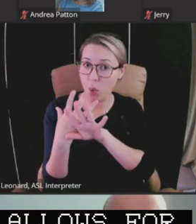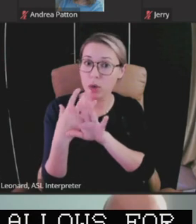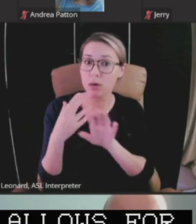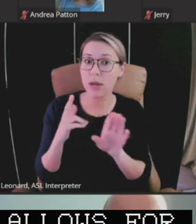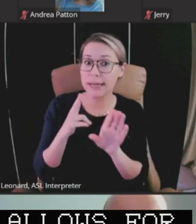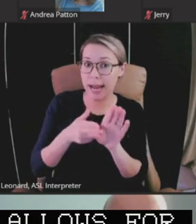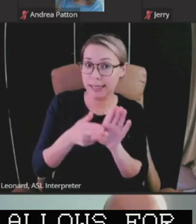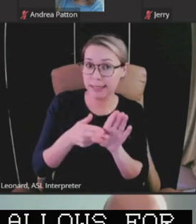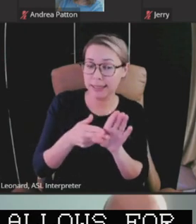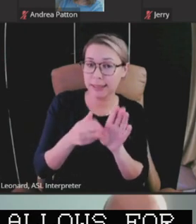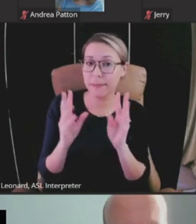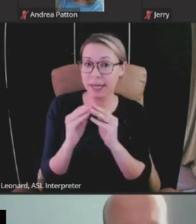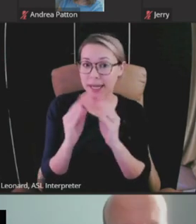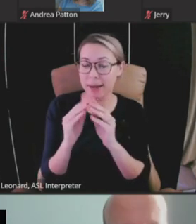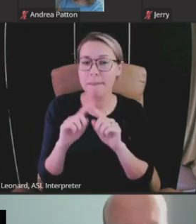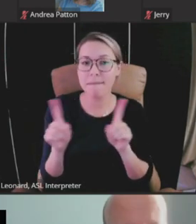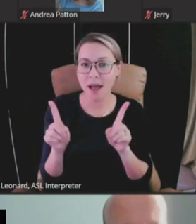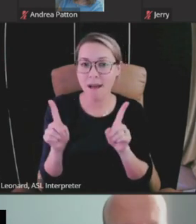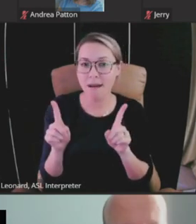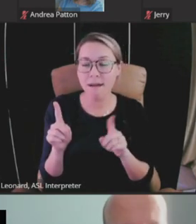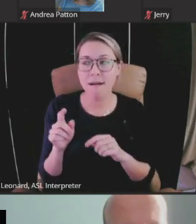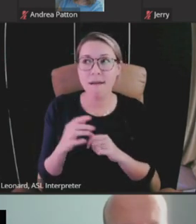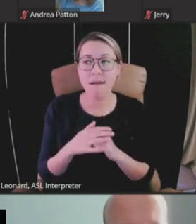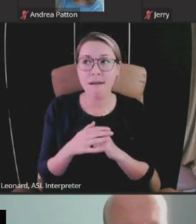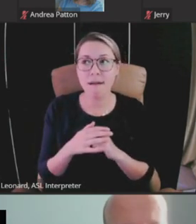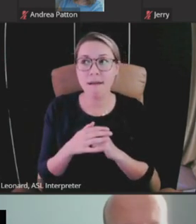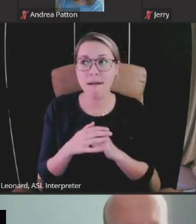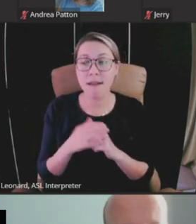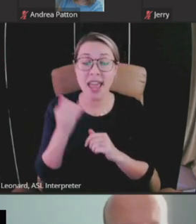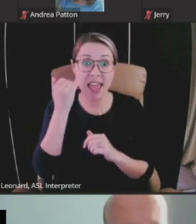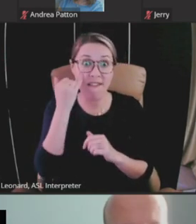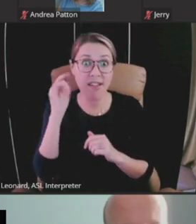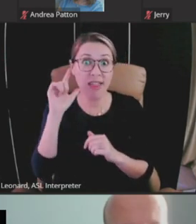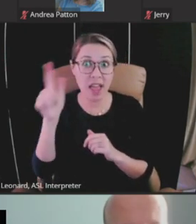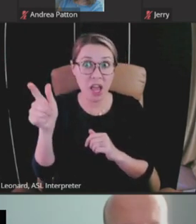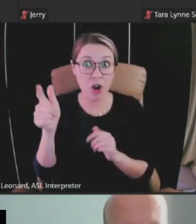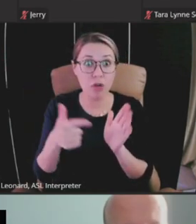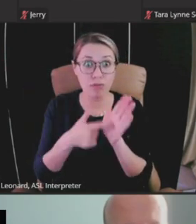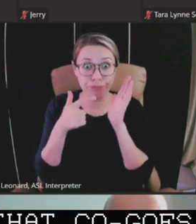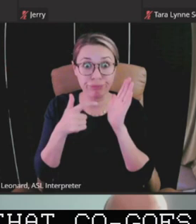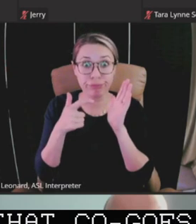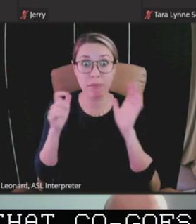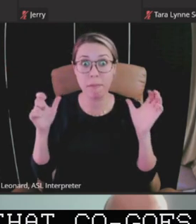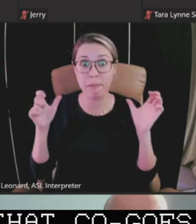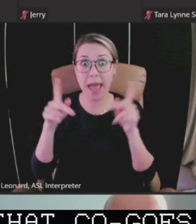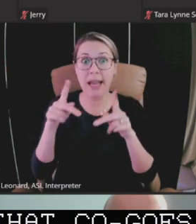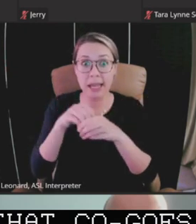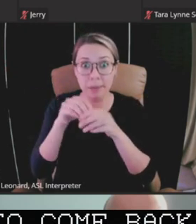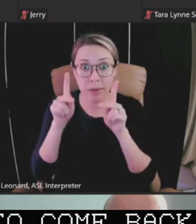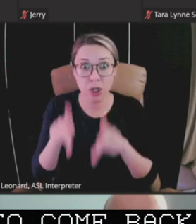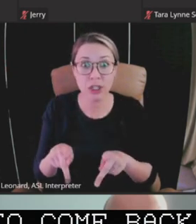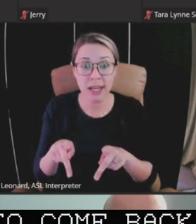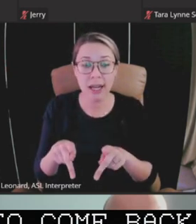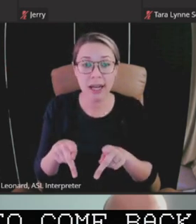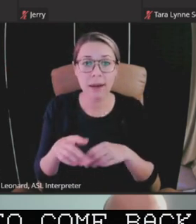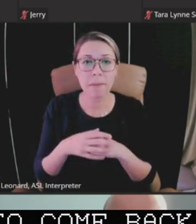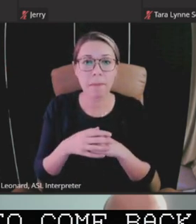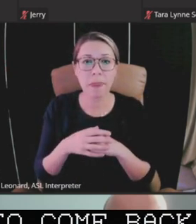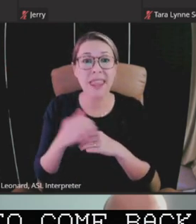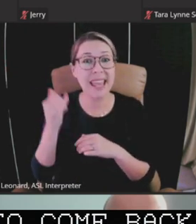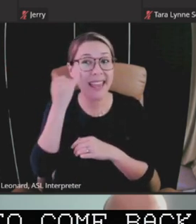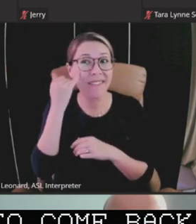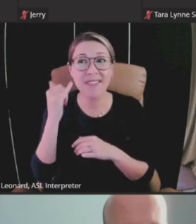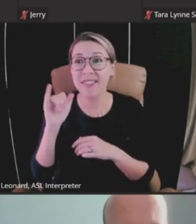assuming that goes away, everyone has to come back in person. Even assuming it doesn't go away, if the